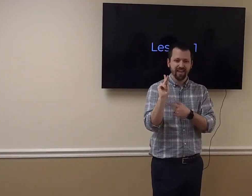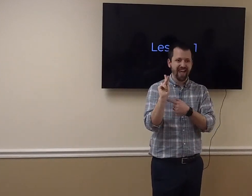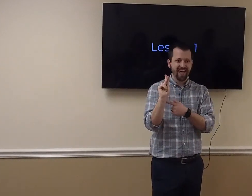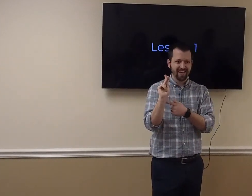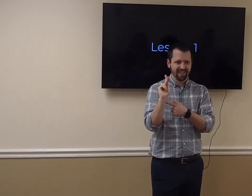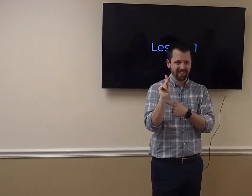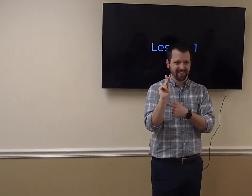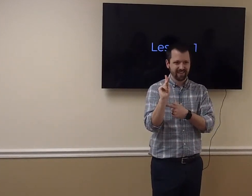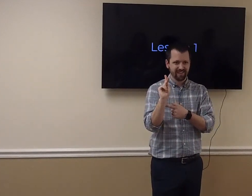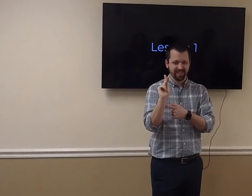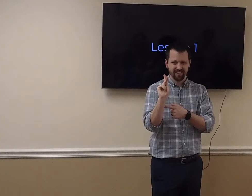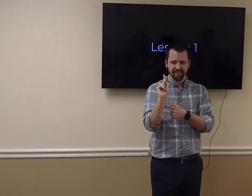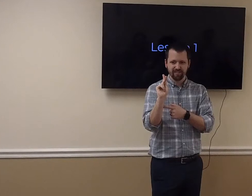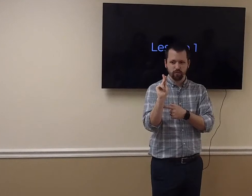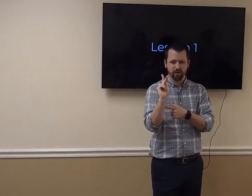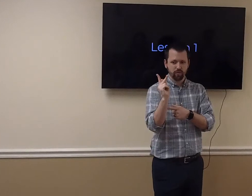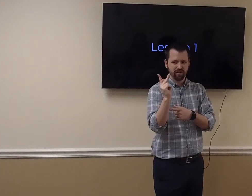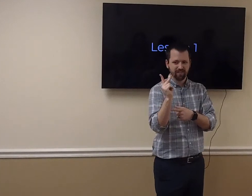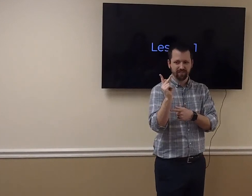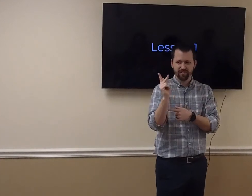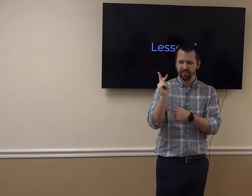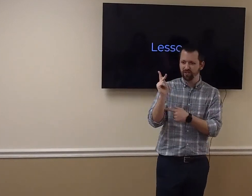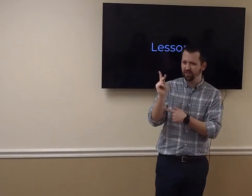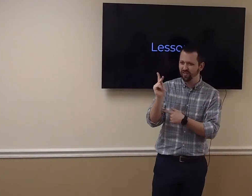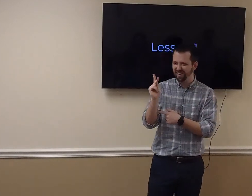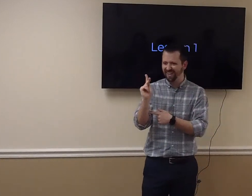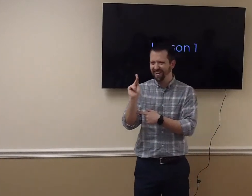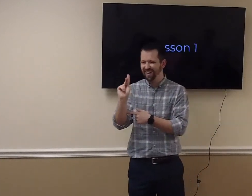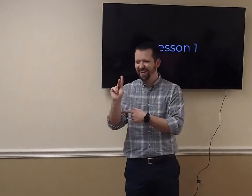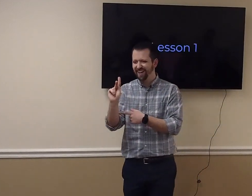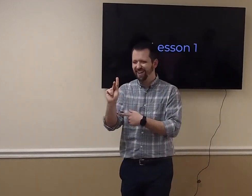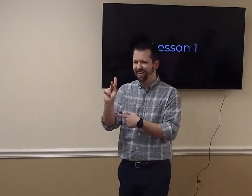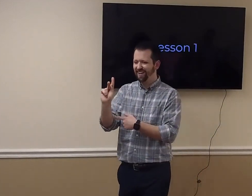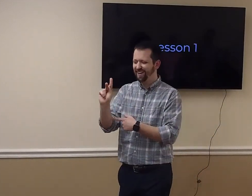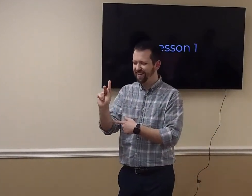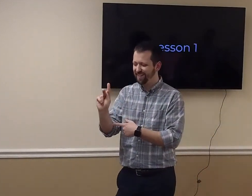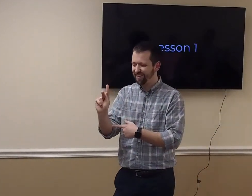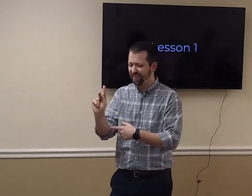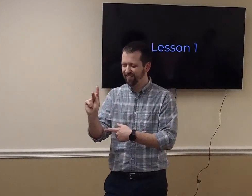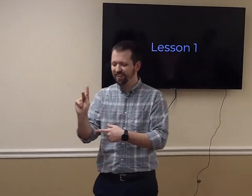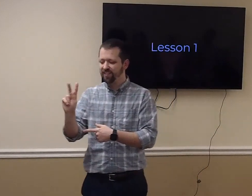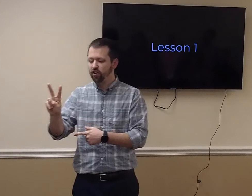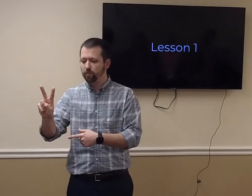K. This is a weird one for those of you who don't know anything. So, it's like you're going to make a